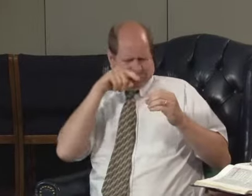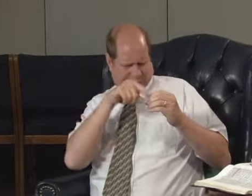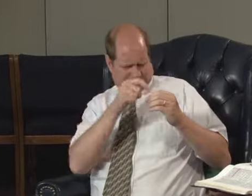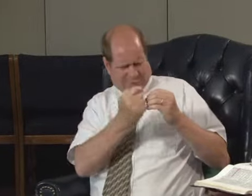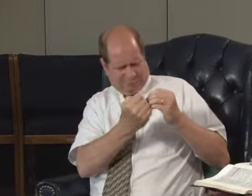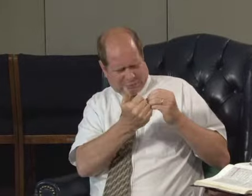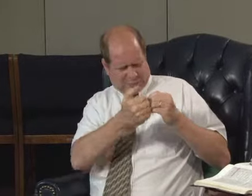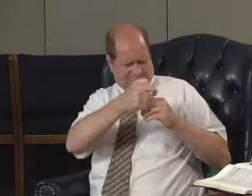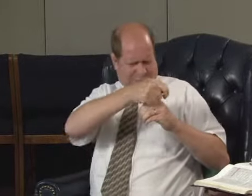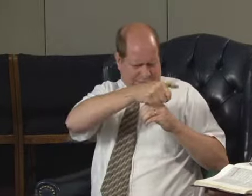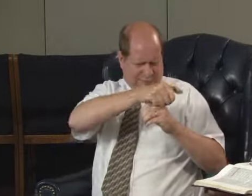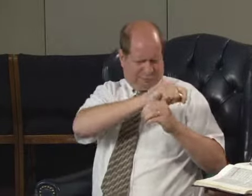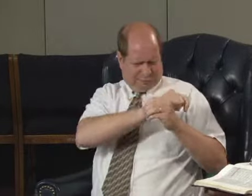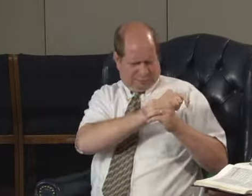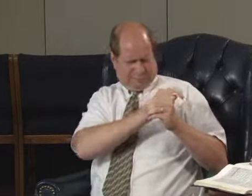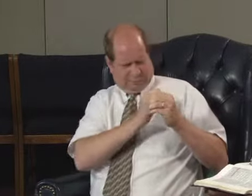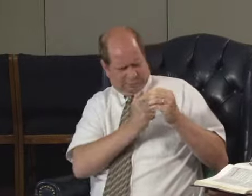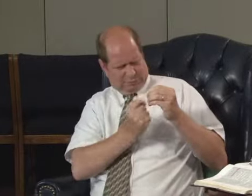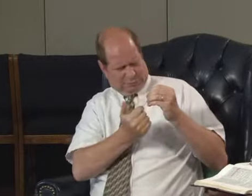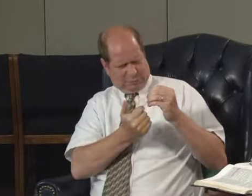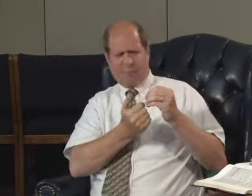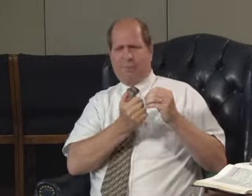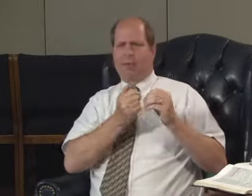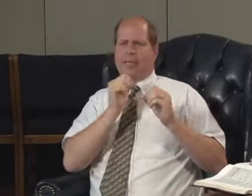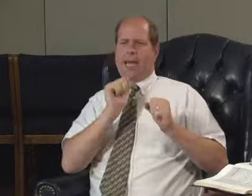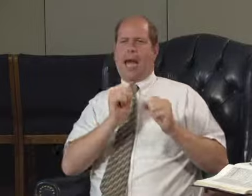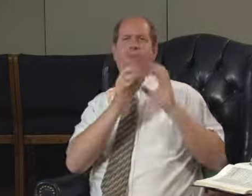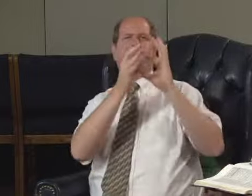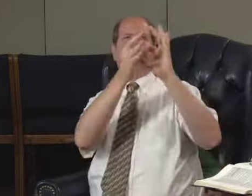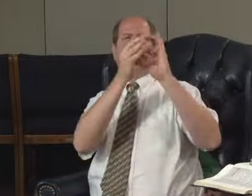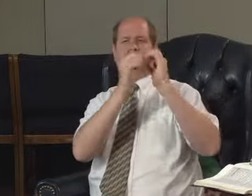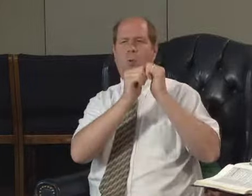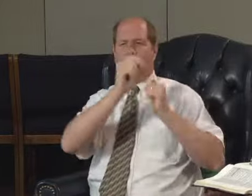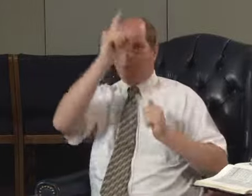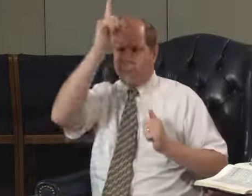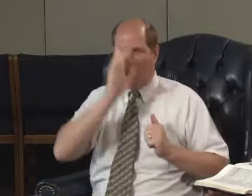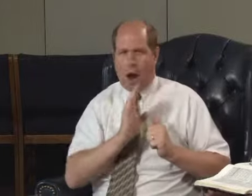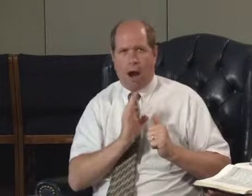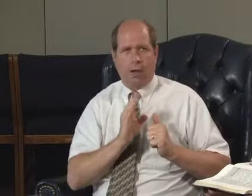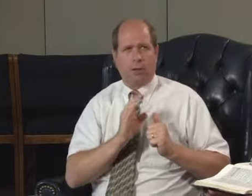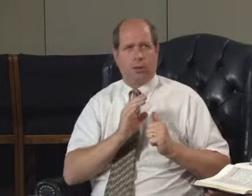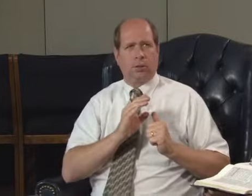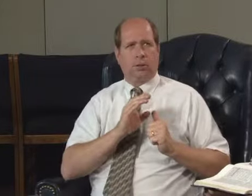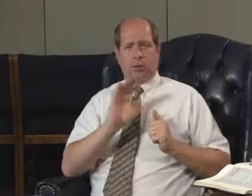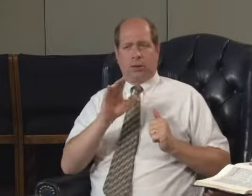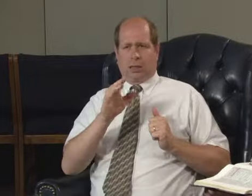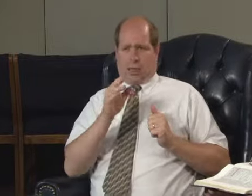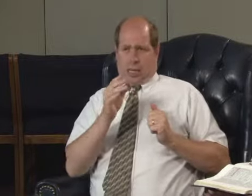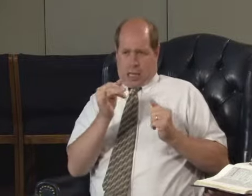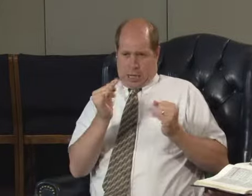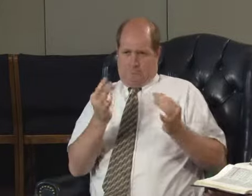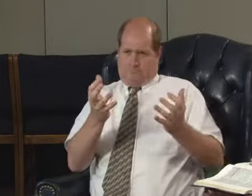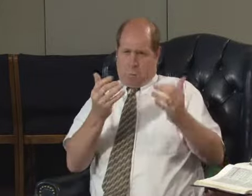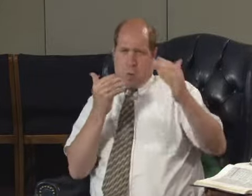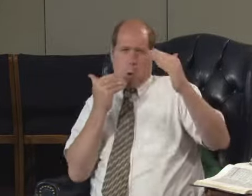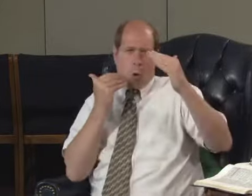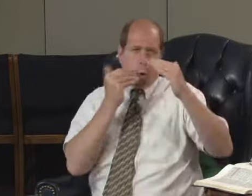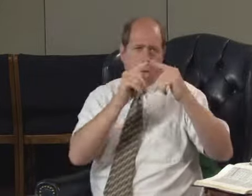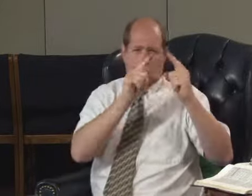he kept God in the middle of his heart, in the center of his heart. And in order to keep a